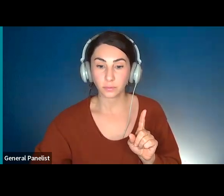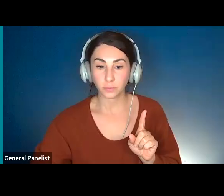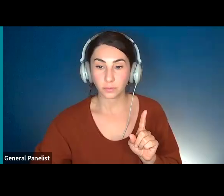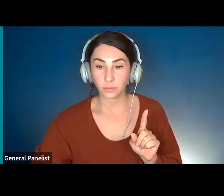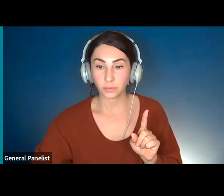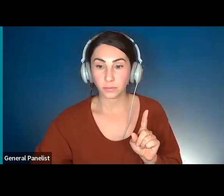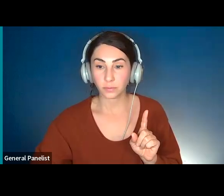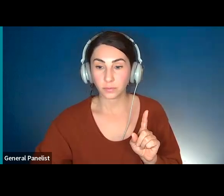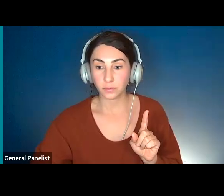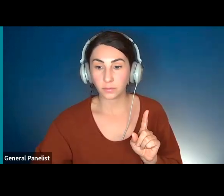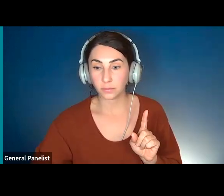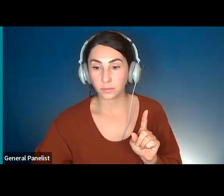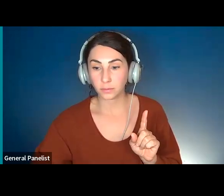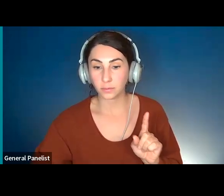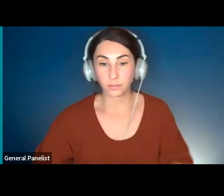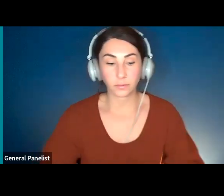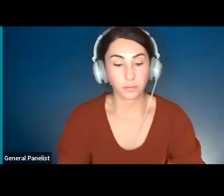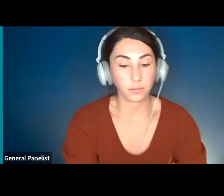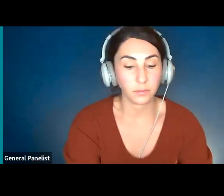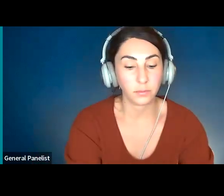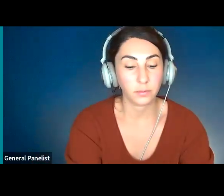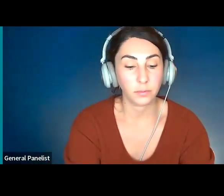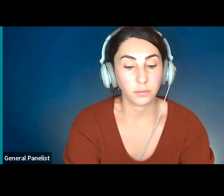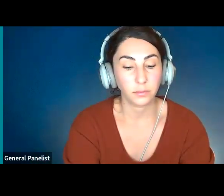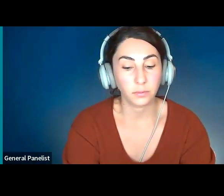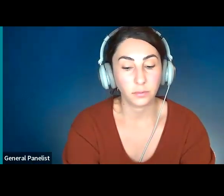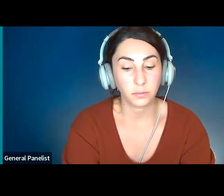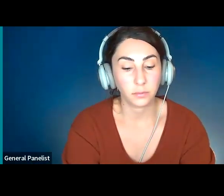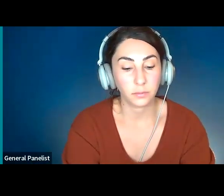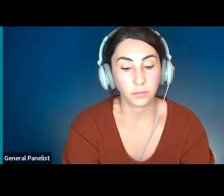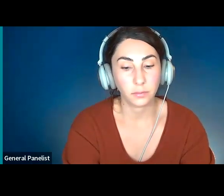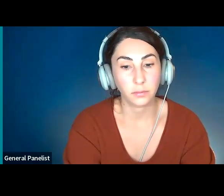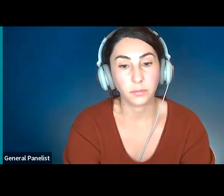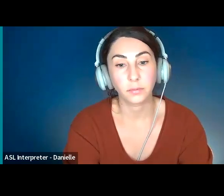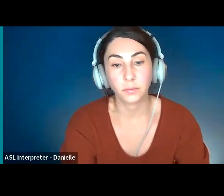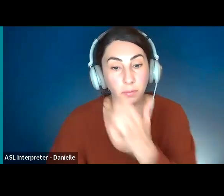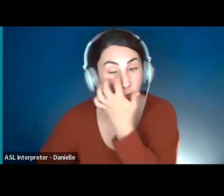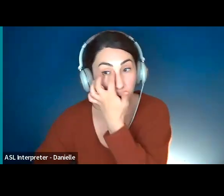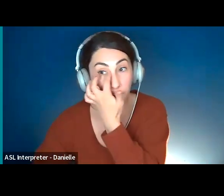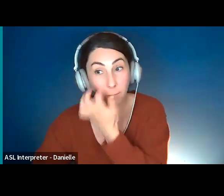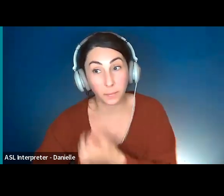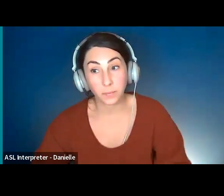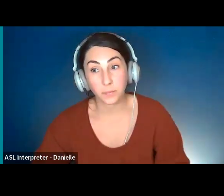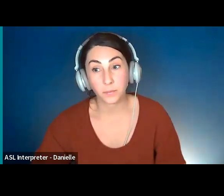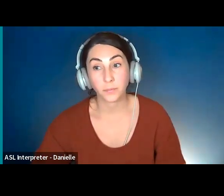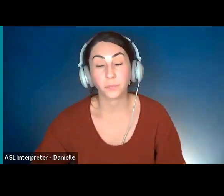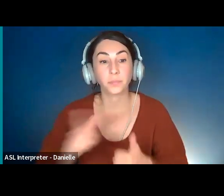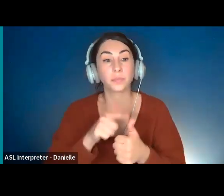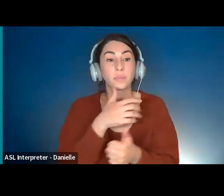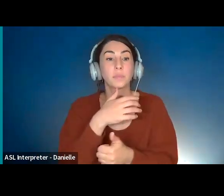Create content that connects through the 3 E's: empower, engage, and